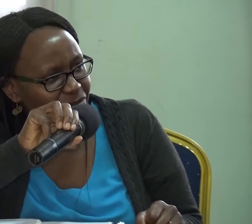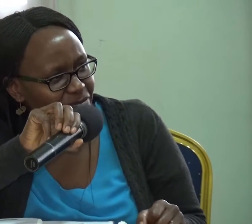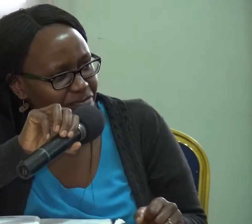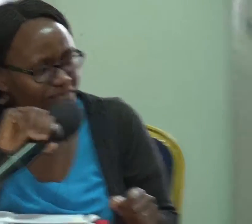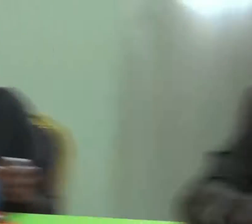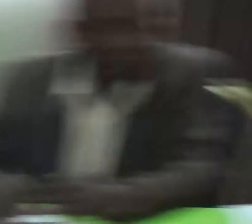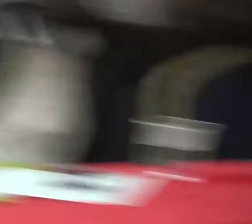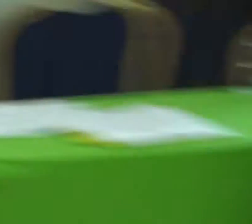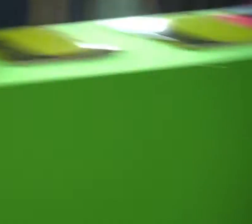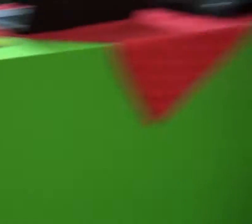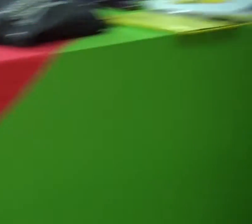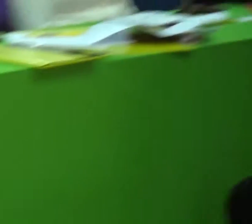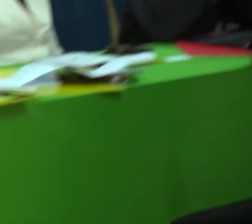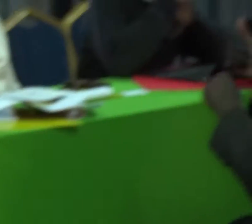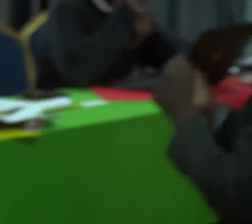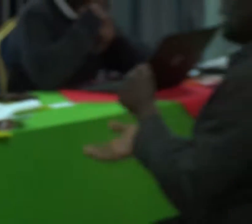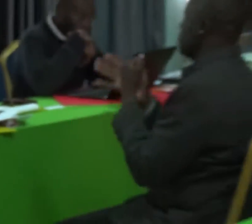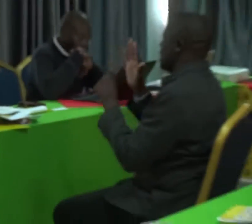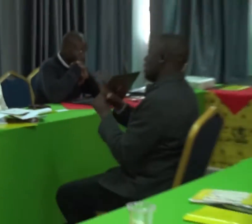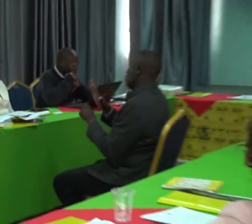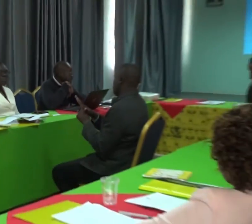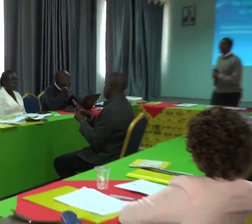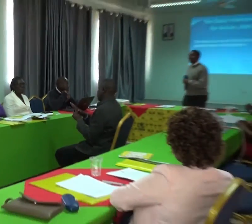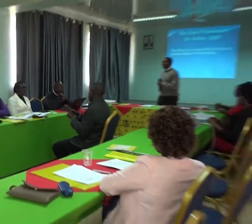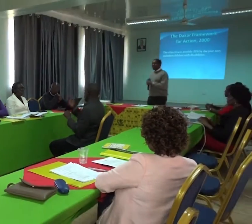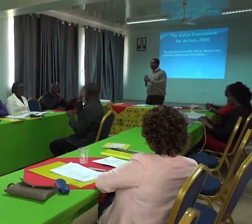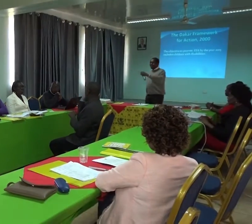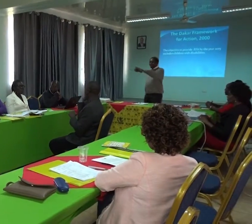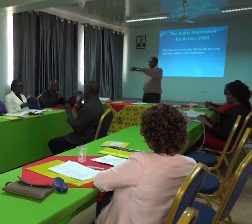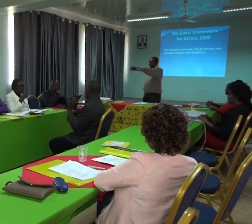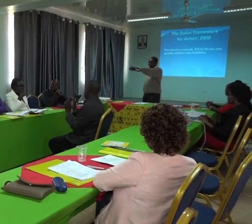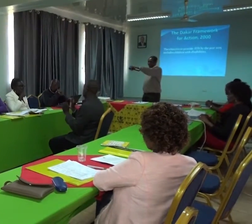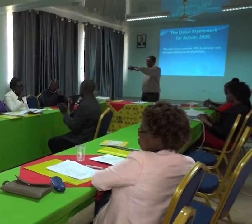Thank you. Thank you. I've got colleagues from.